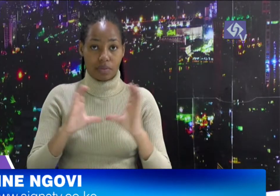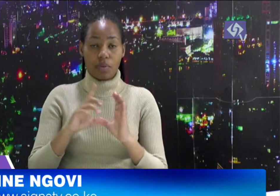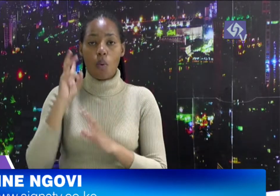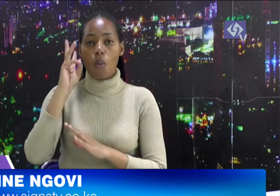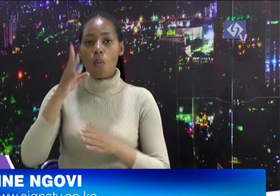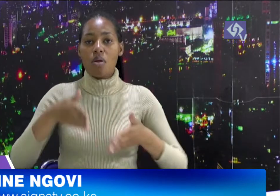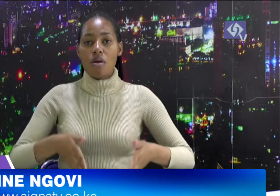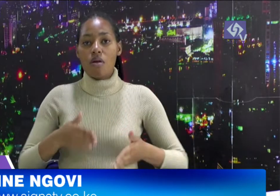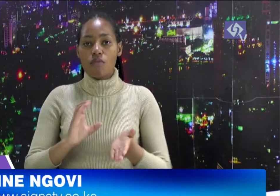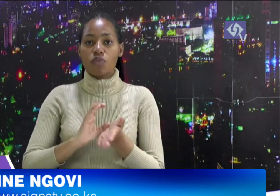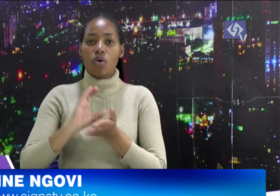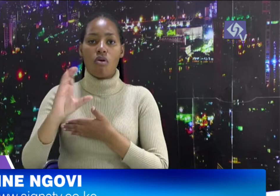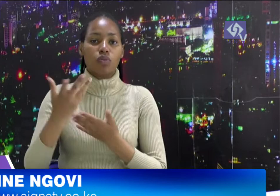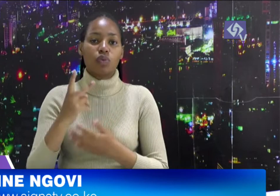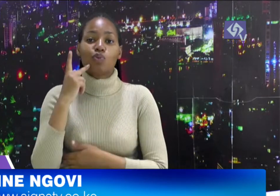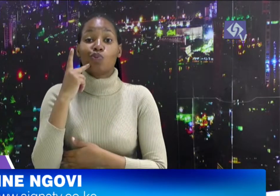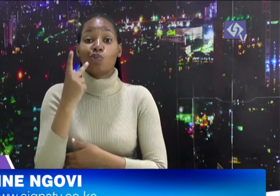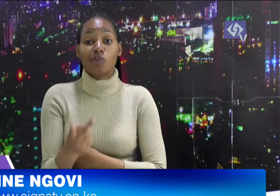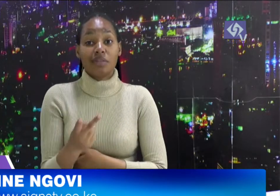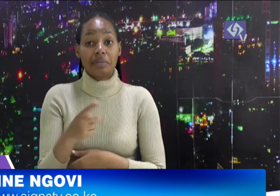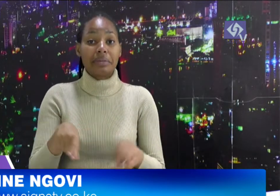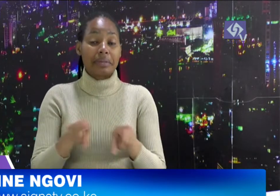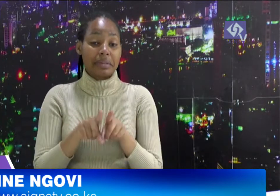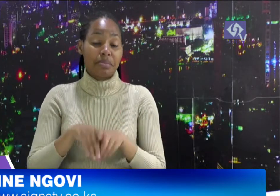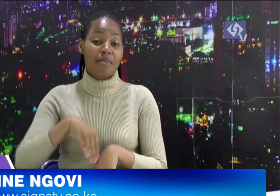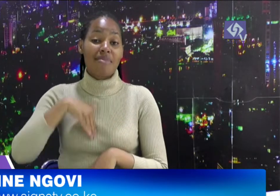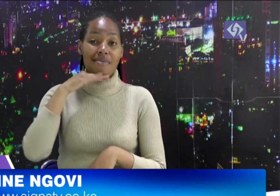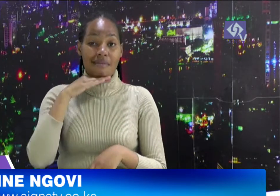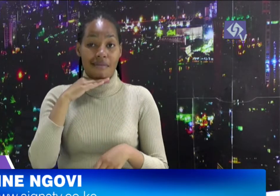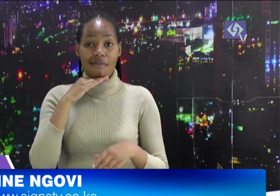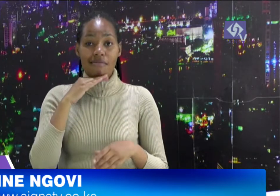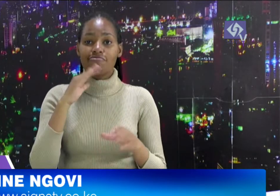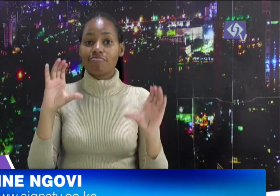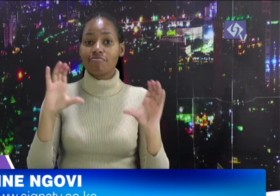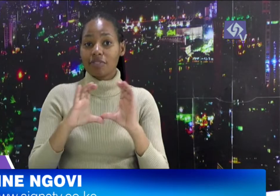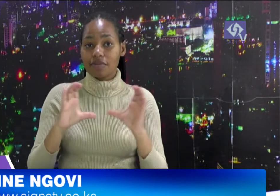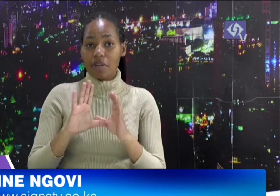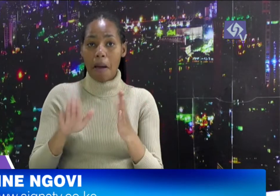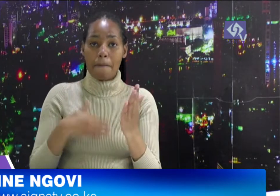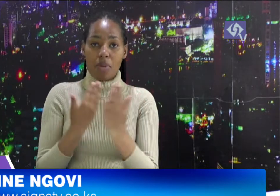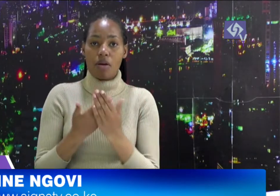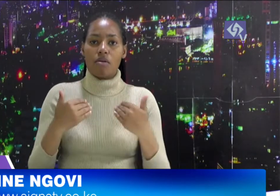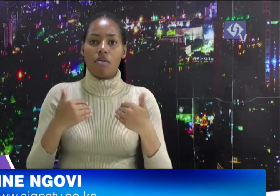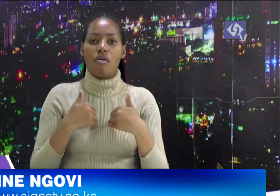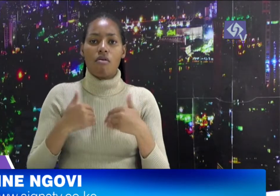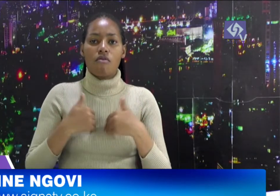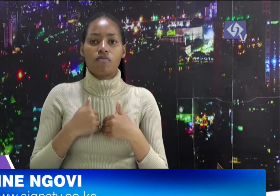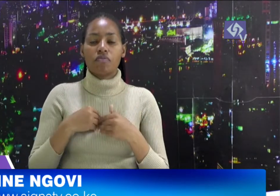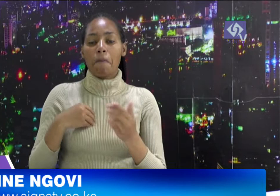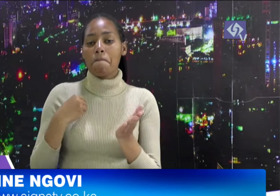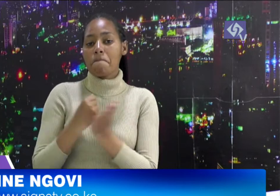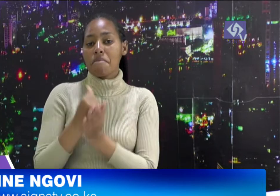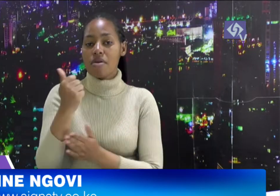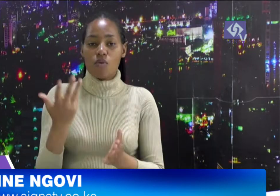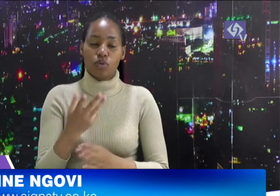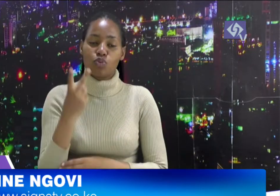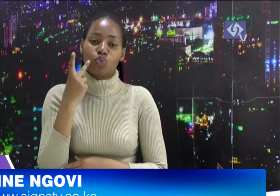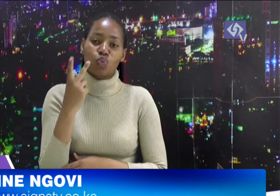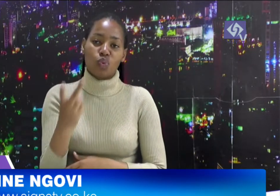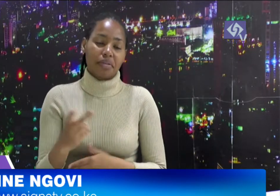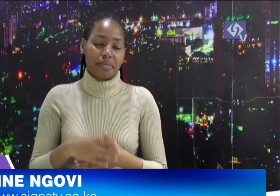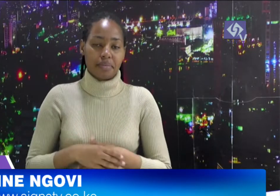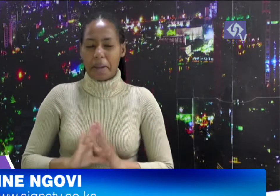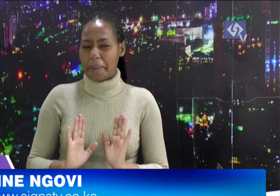respectively. New birth certificates will now cost 200, and death certificate applications